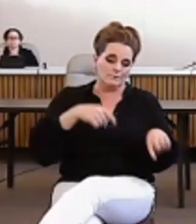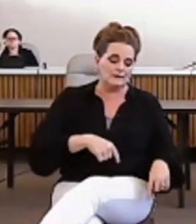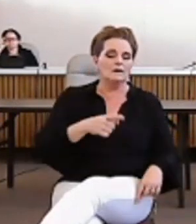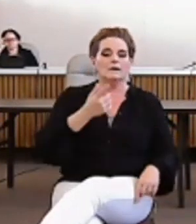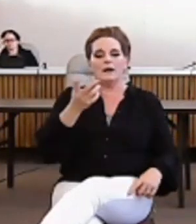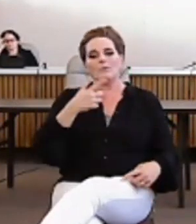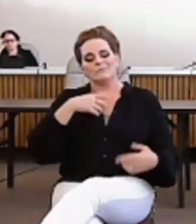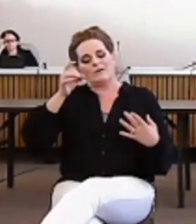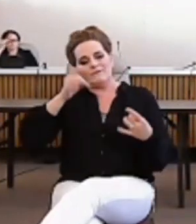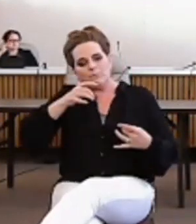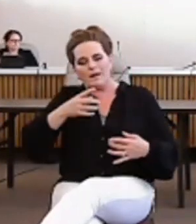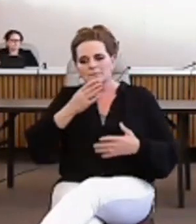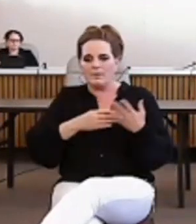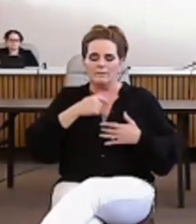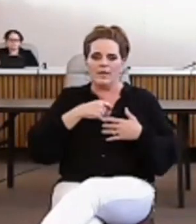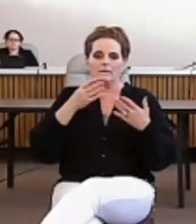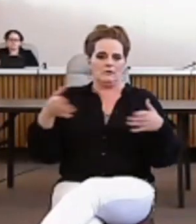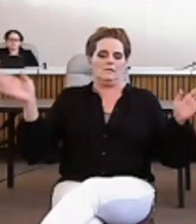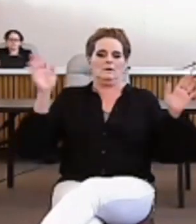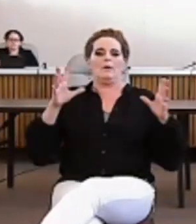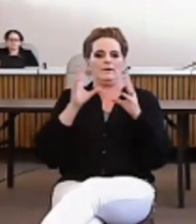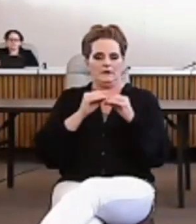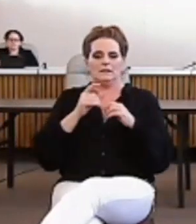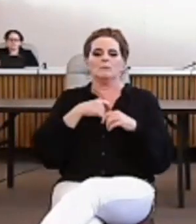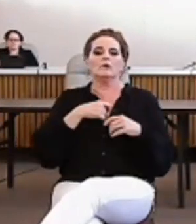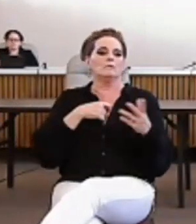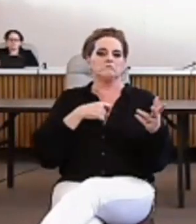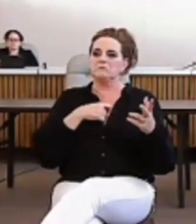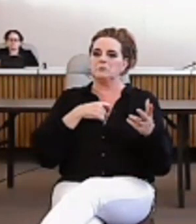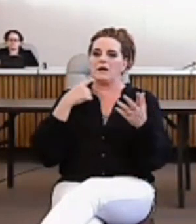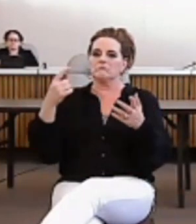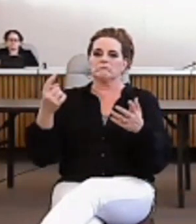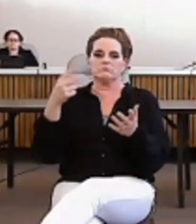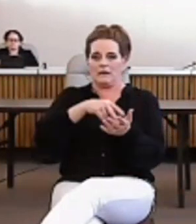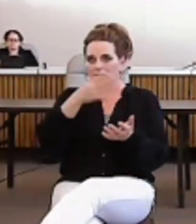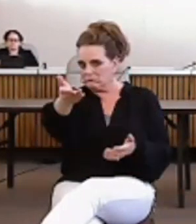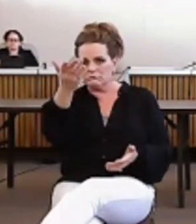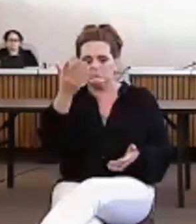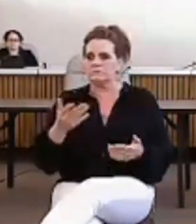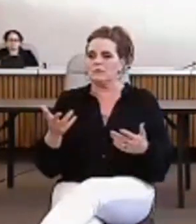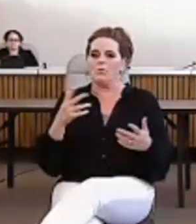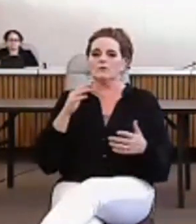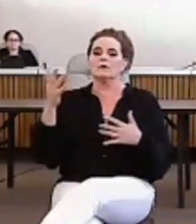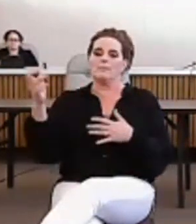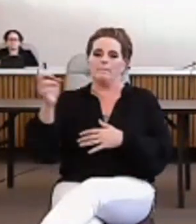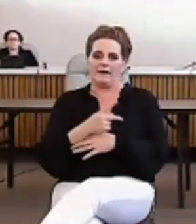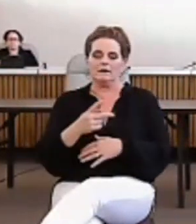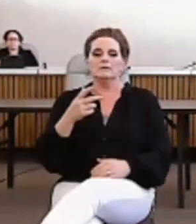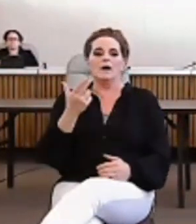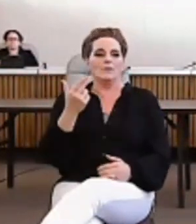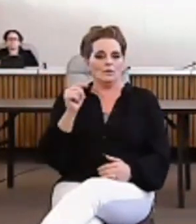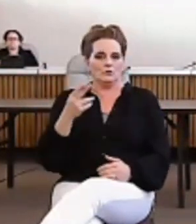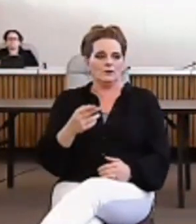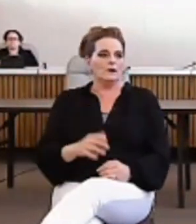feedback as part of that public hearing, we will hear that now, or you can come back on the 13th, your choice. Is there anybody who would like to speak